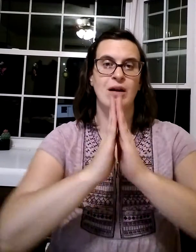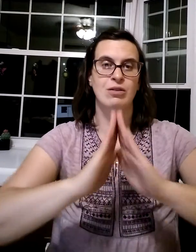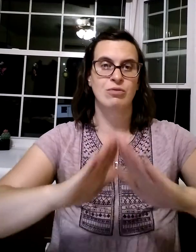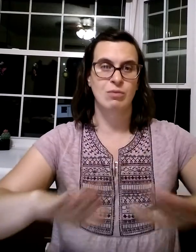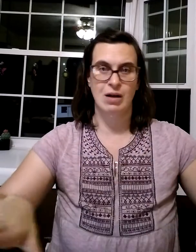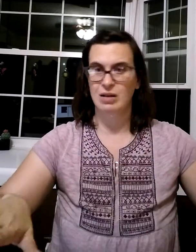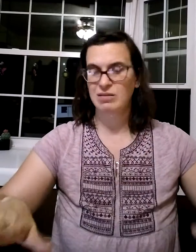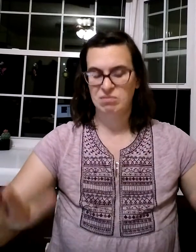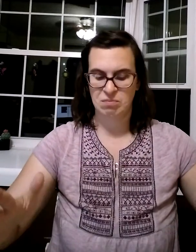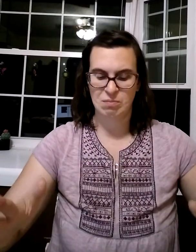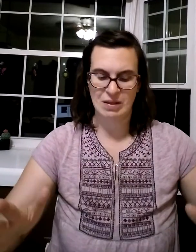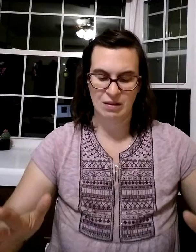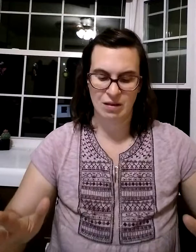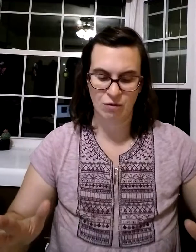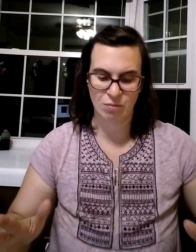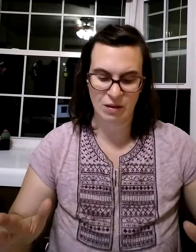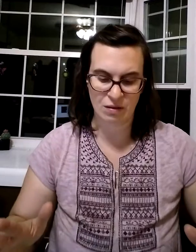Pops Romano, Basic Sign for Peace.